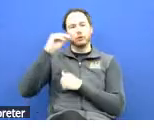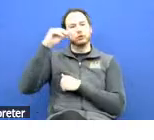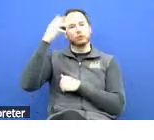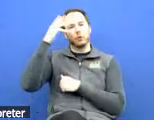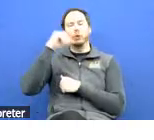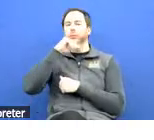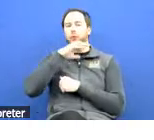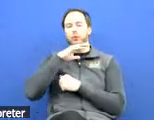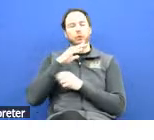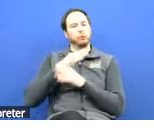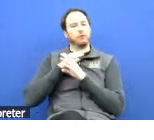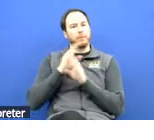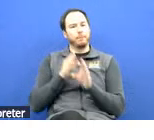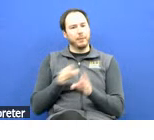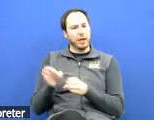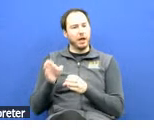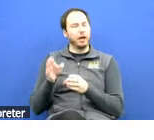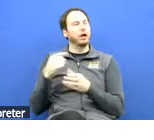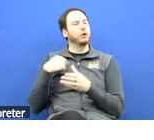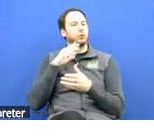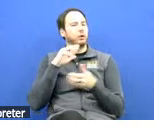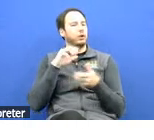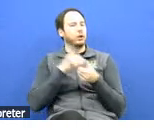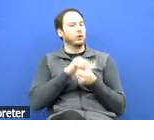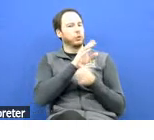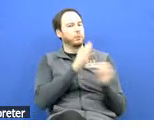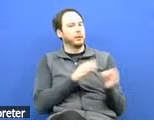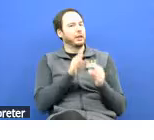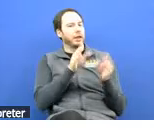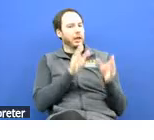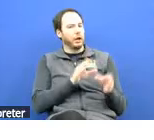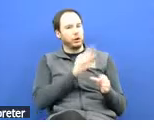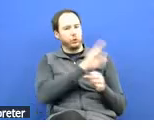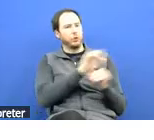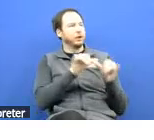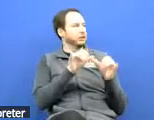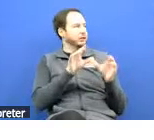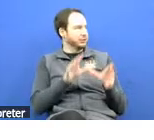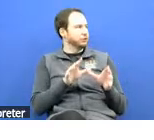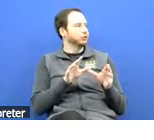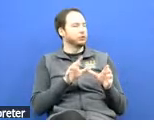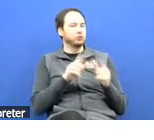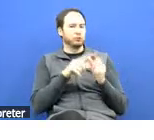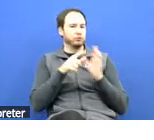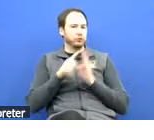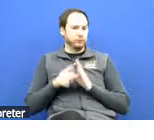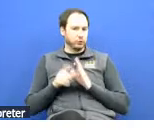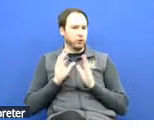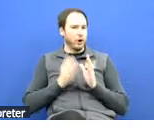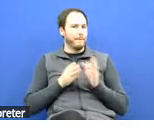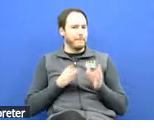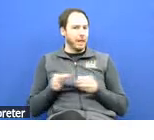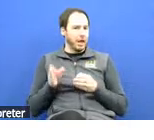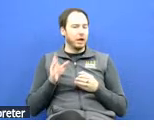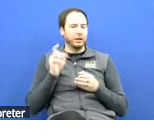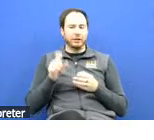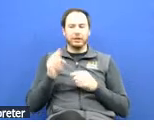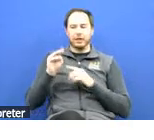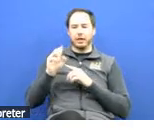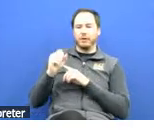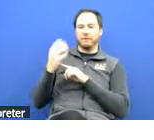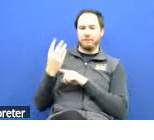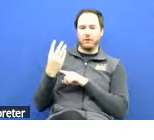prevention plan. We'll probably work with your planners and your engineers to review that, and because we'll need